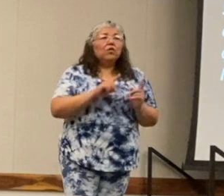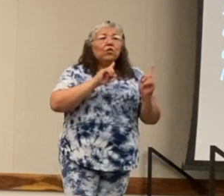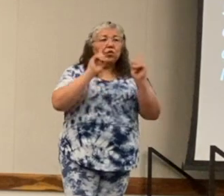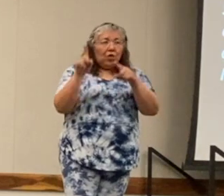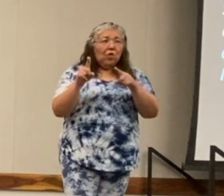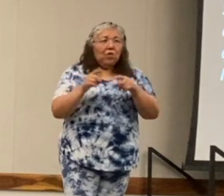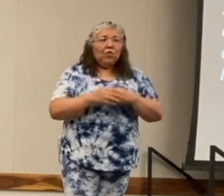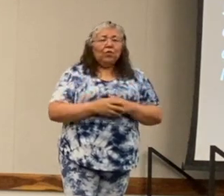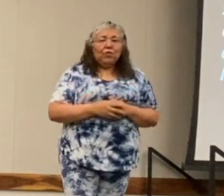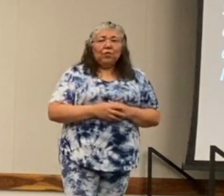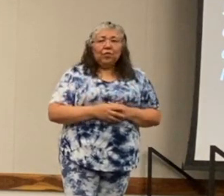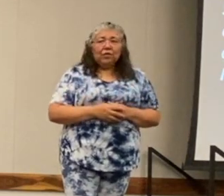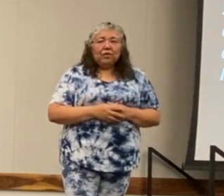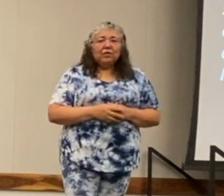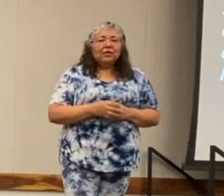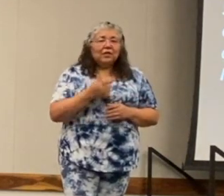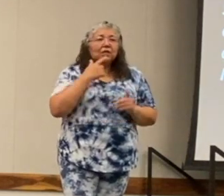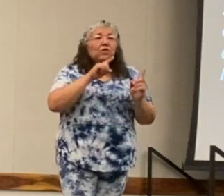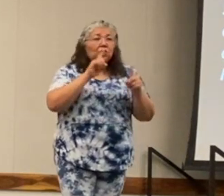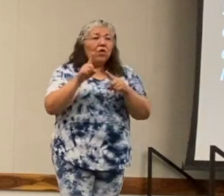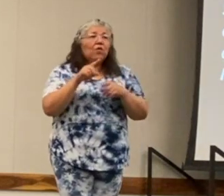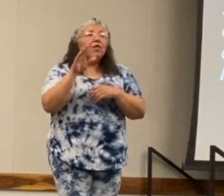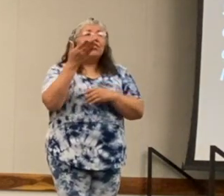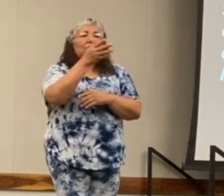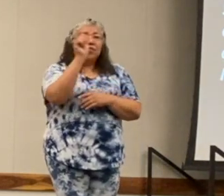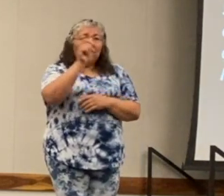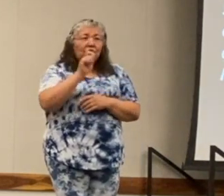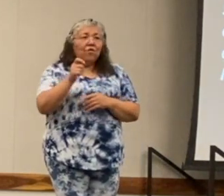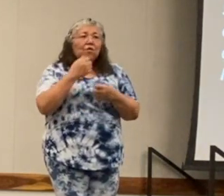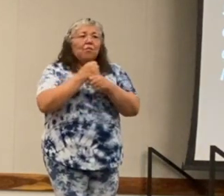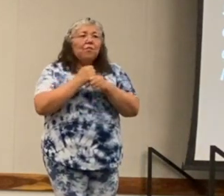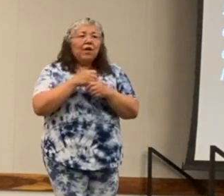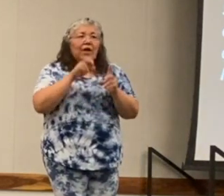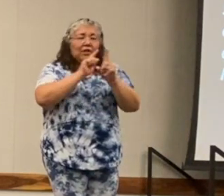Say go. Go. Therefore, and make disciples of all